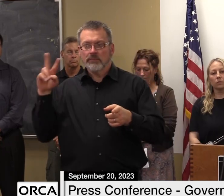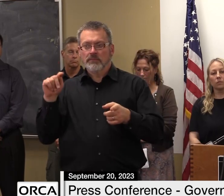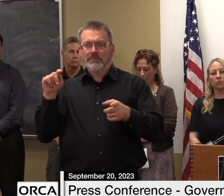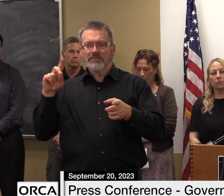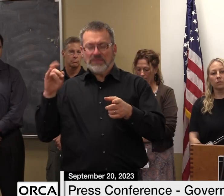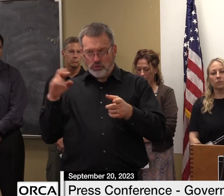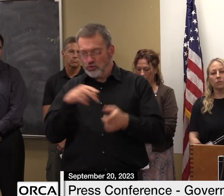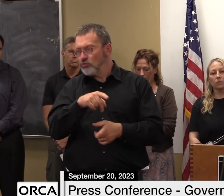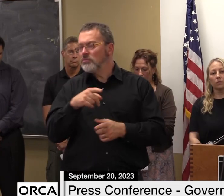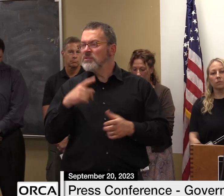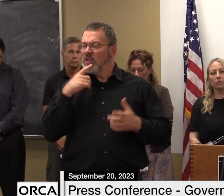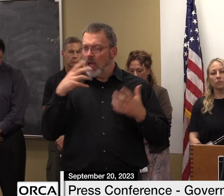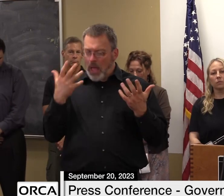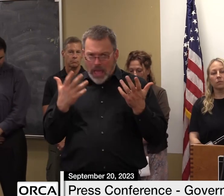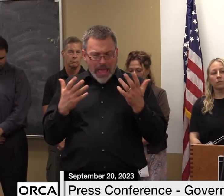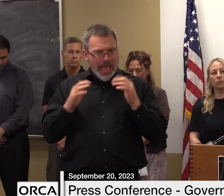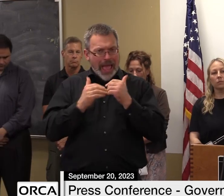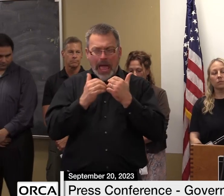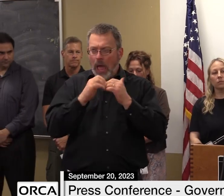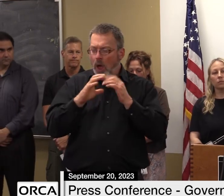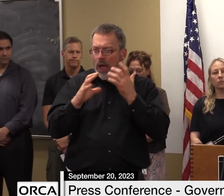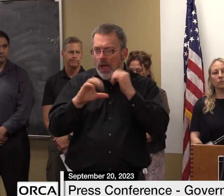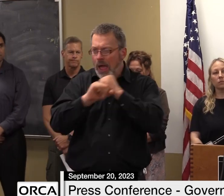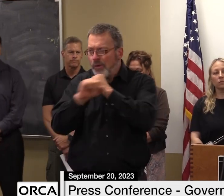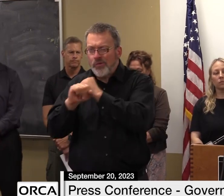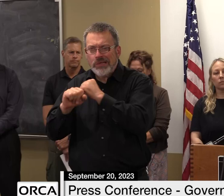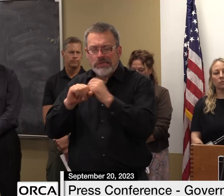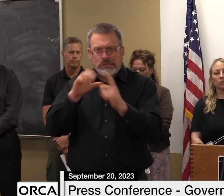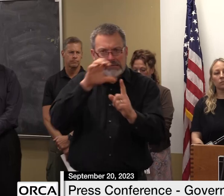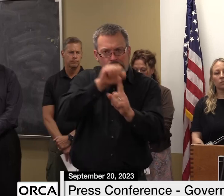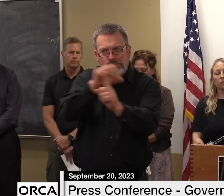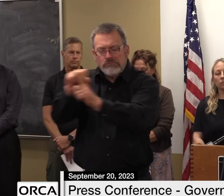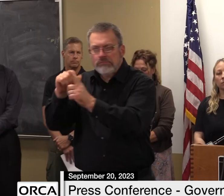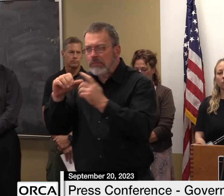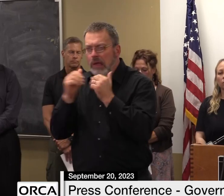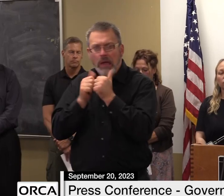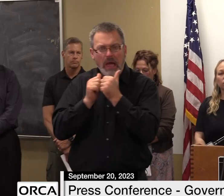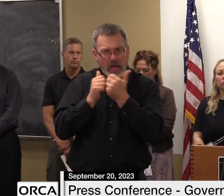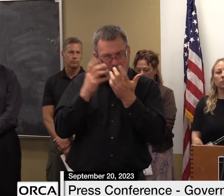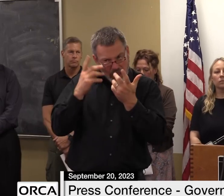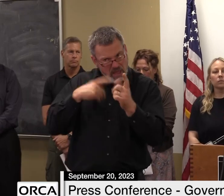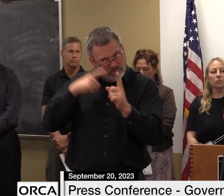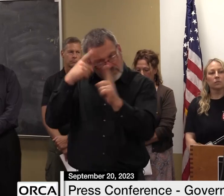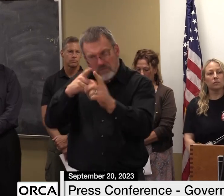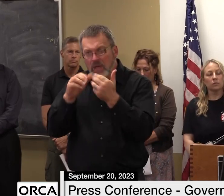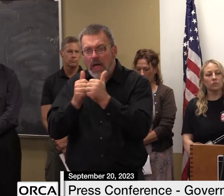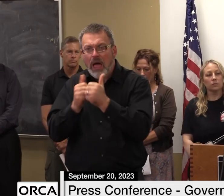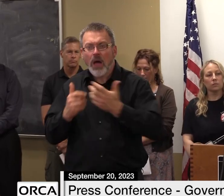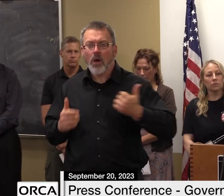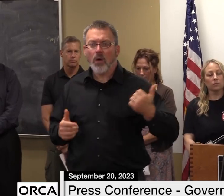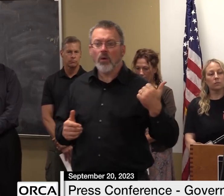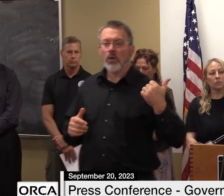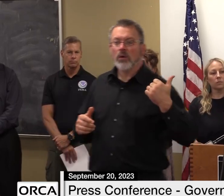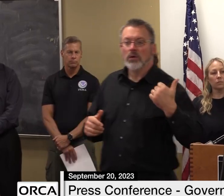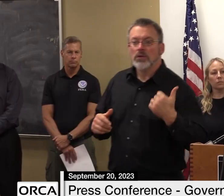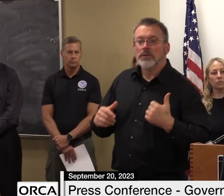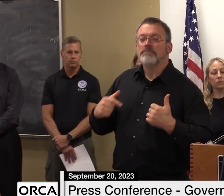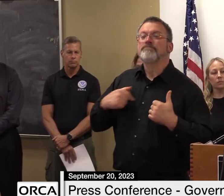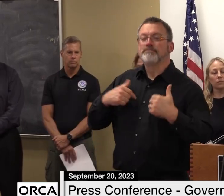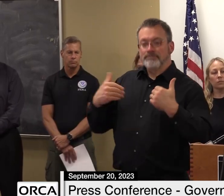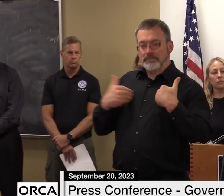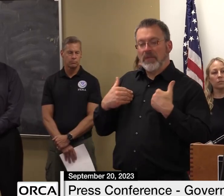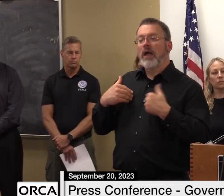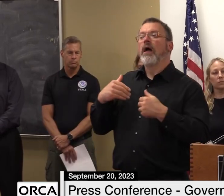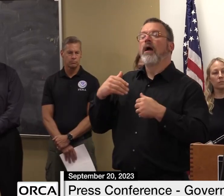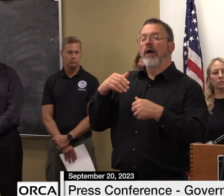other than just kind of, you know, these press conferences? Yes, I mean we are working through the Regional Development Corporation Network, who